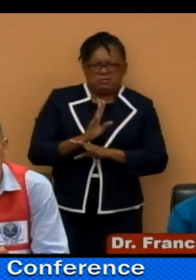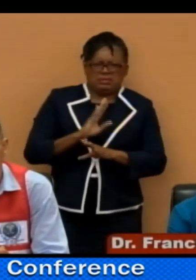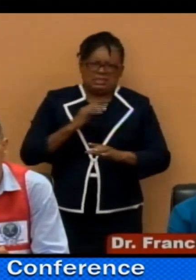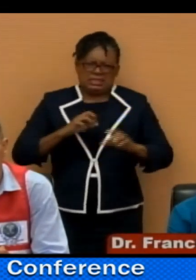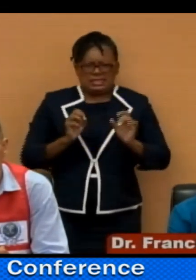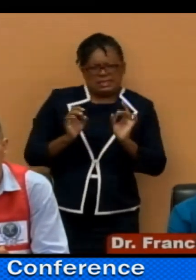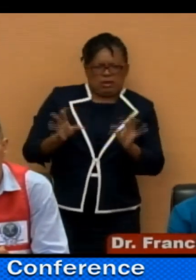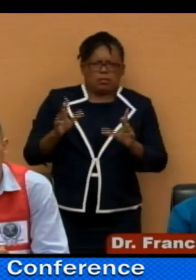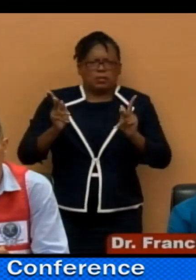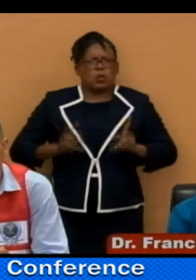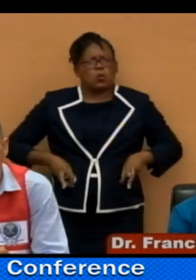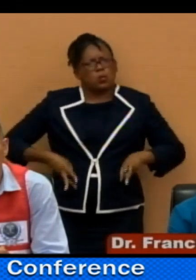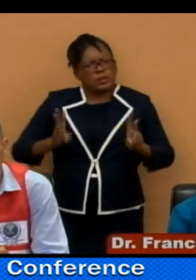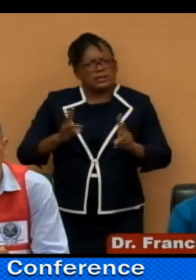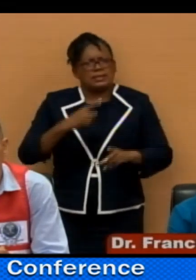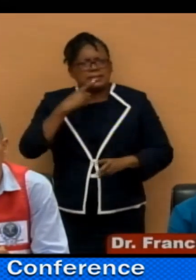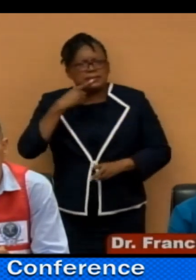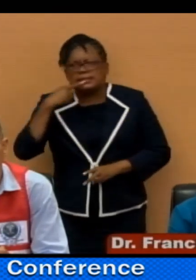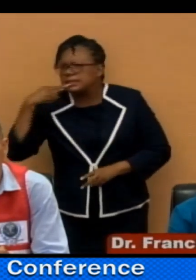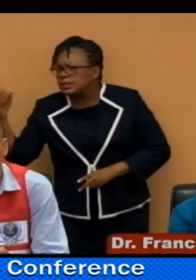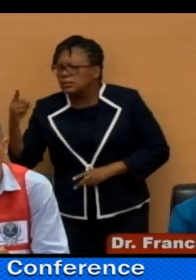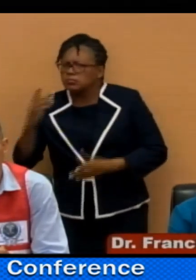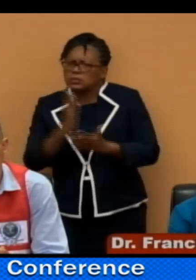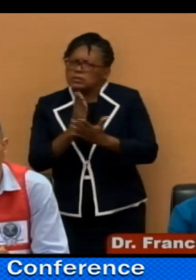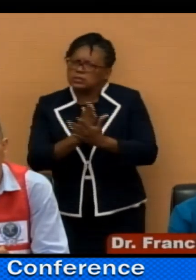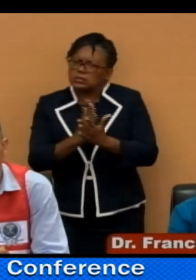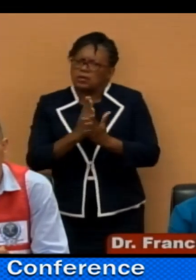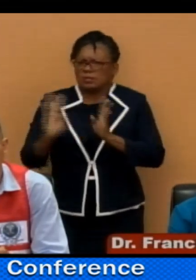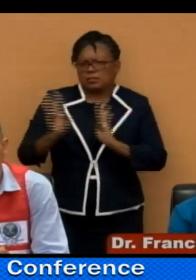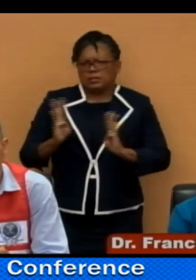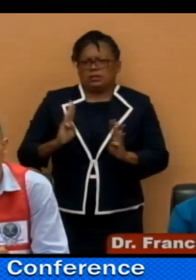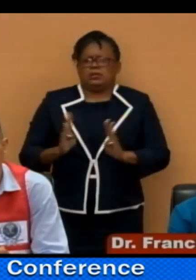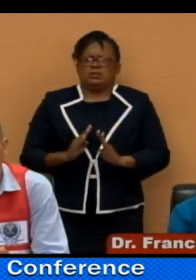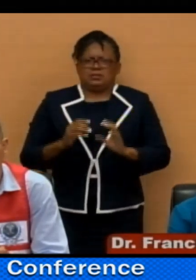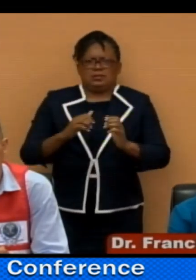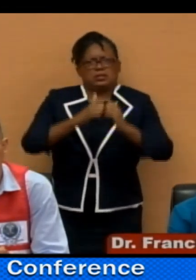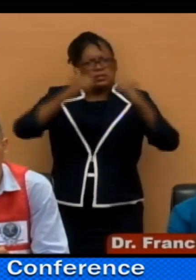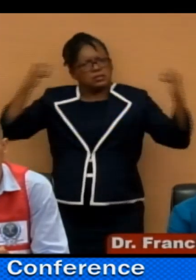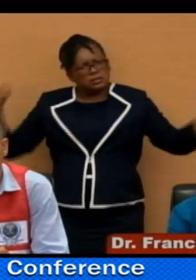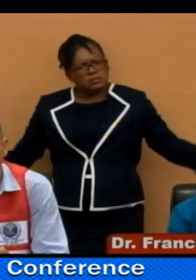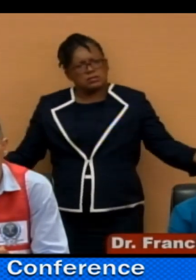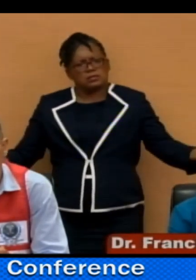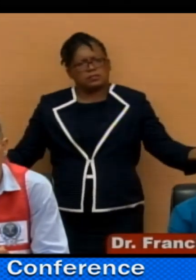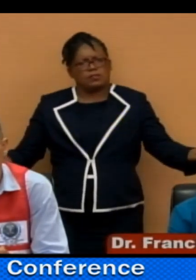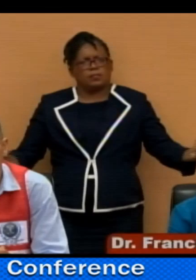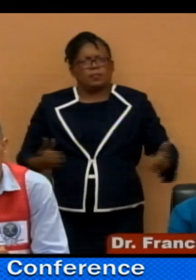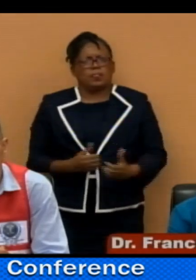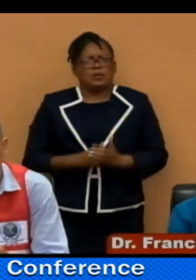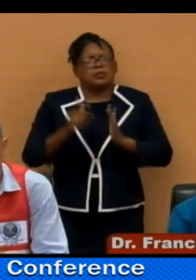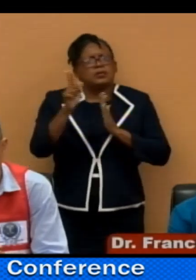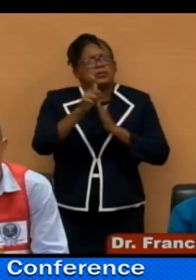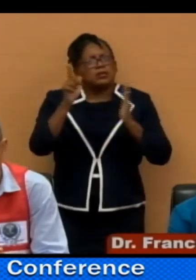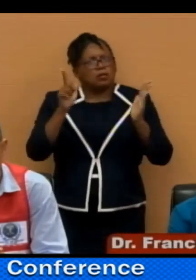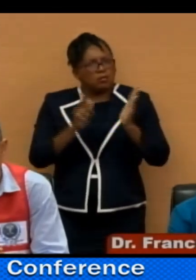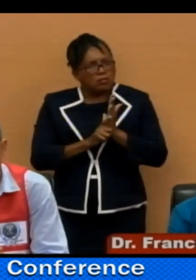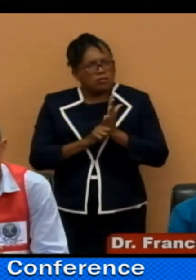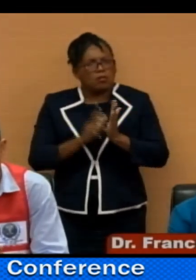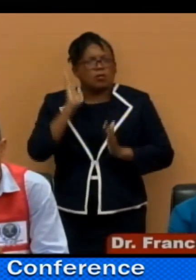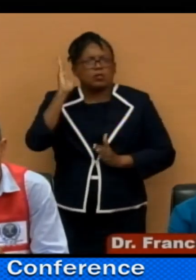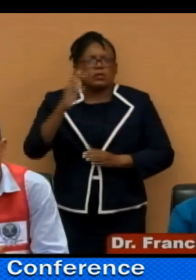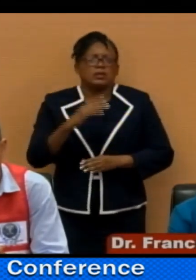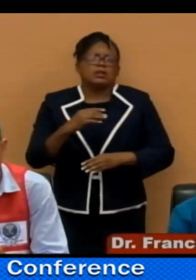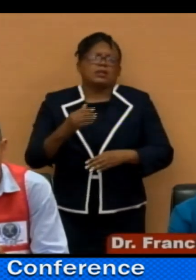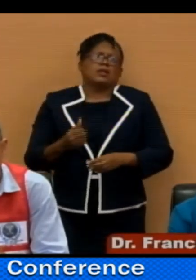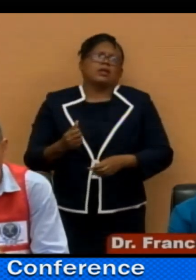I recommend that you speak to them and help us in the process. We hope that the legal arm would also help us during that problem.